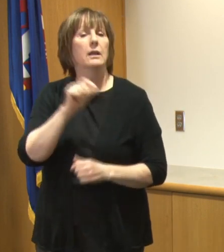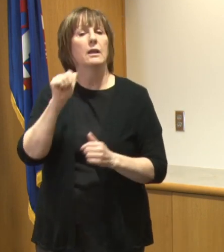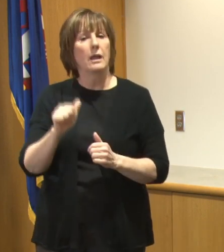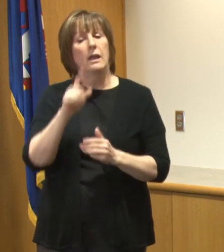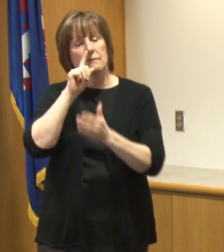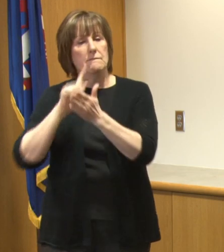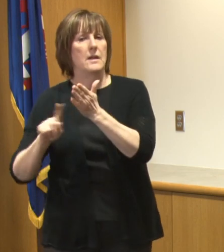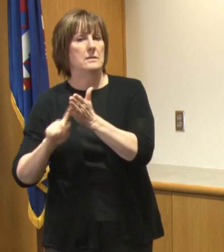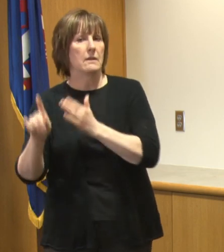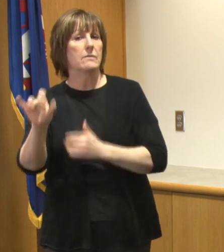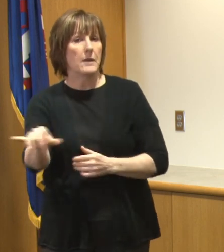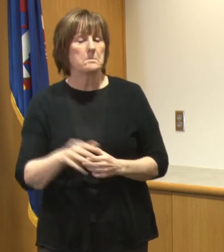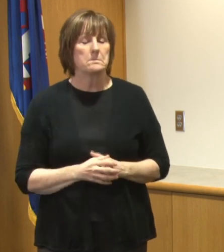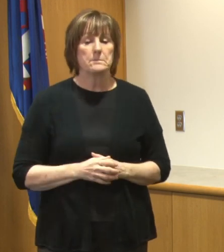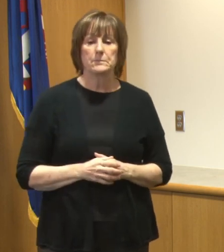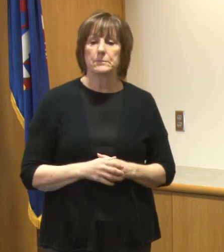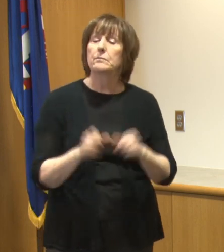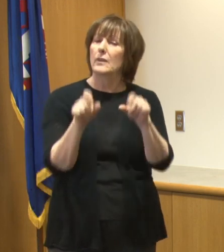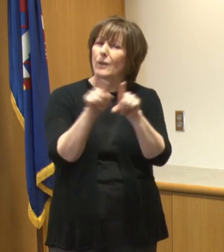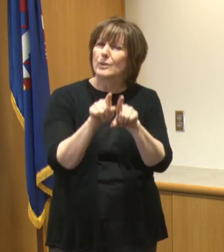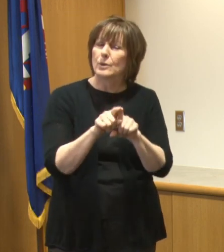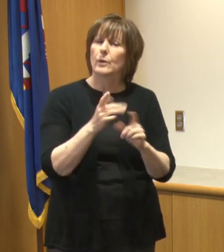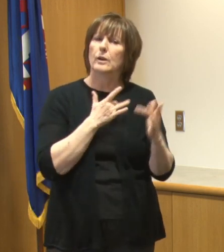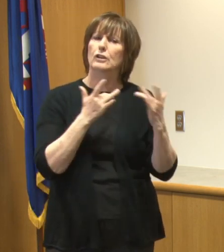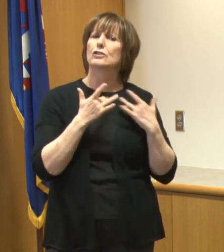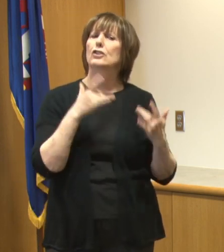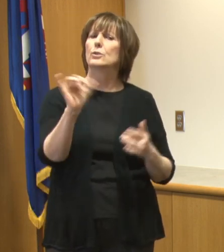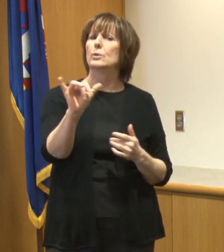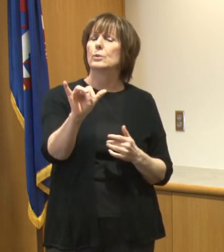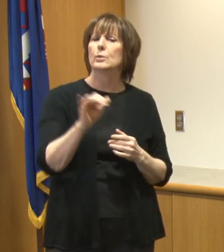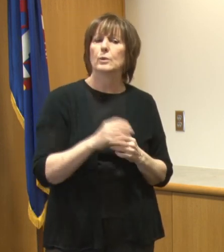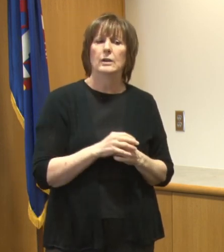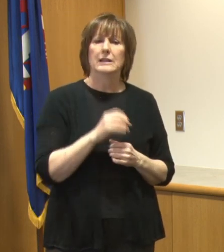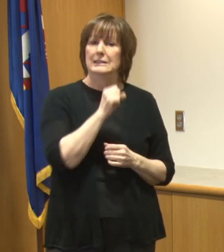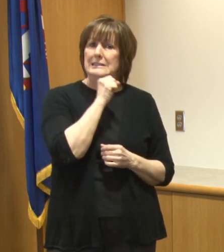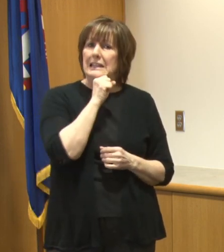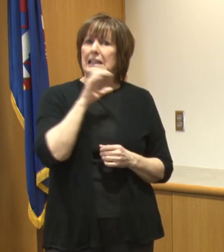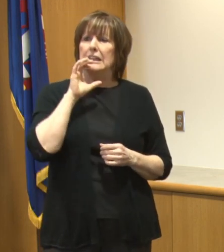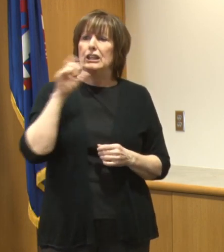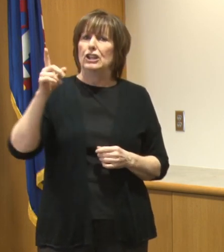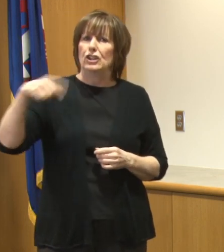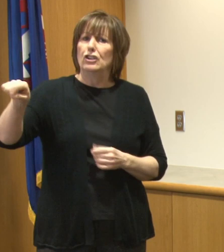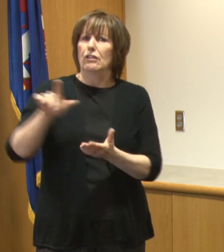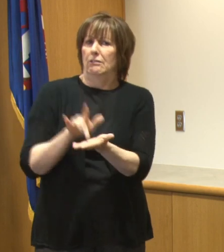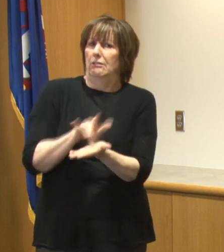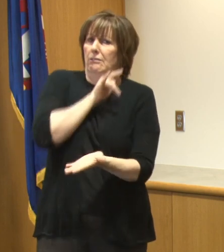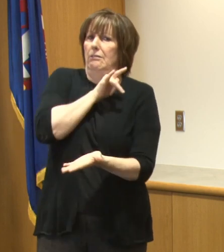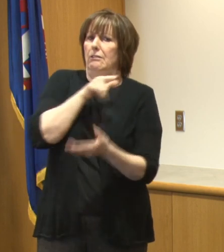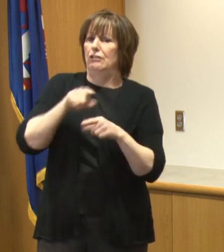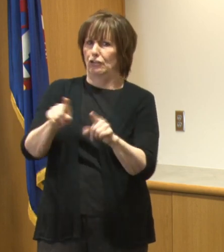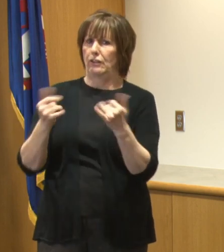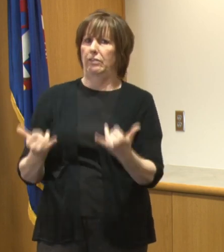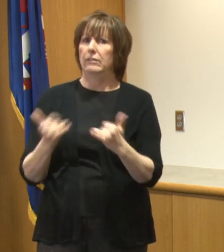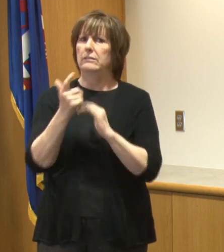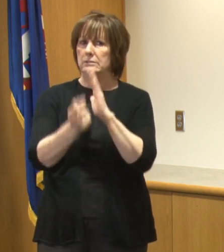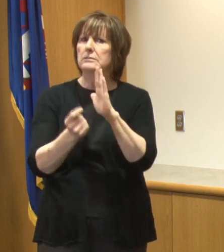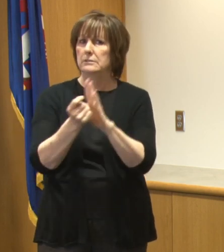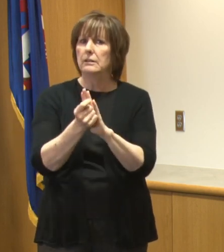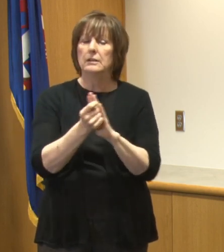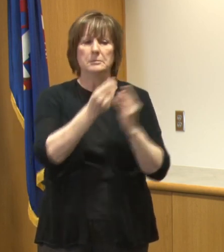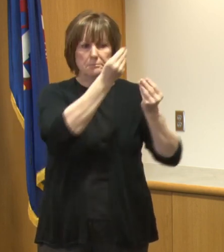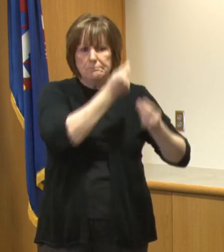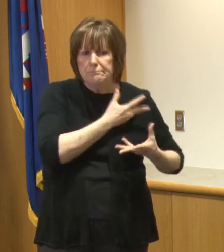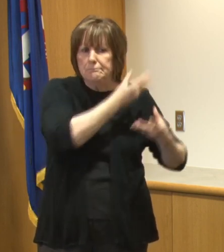be investigated. We're also concerned with the fact that seniors are being exploited during this time. We're